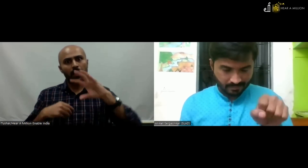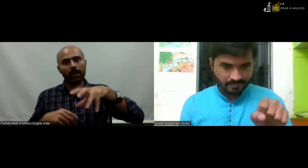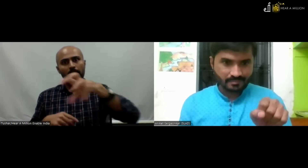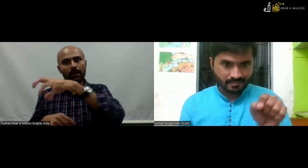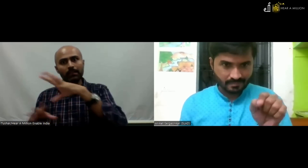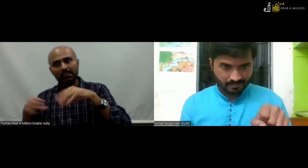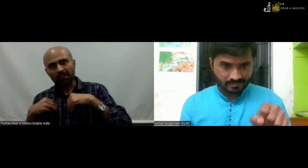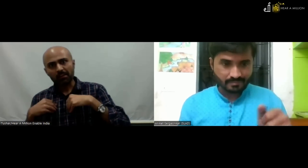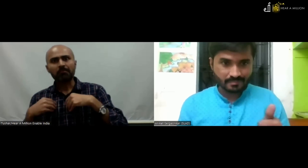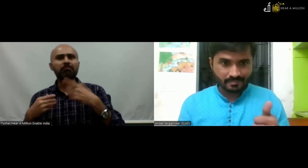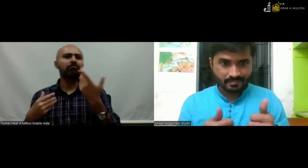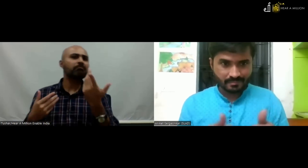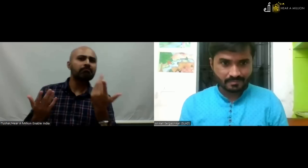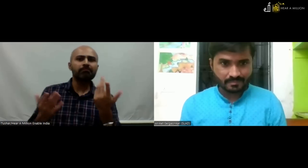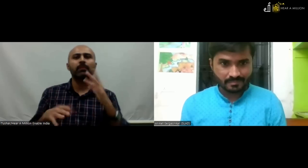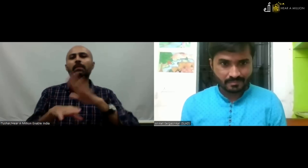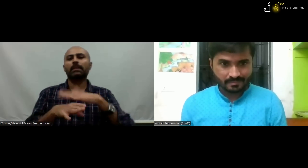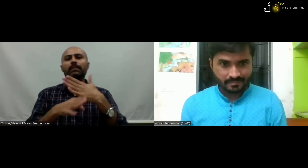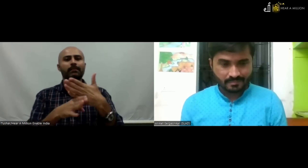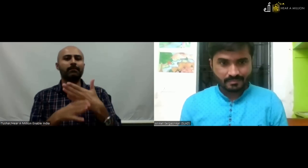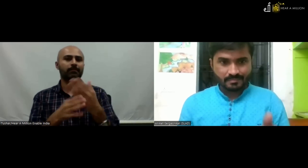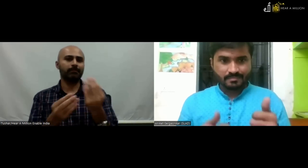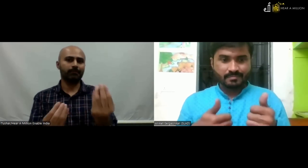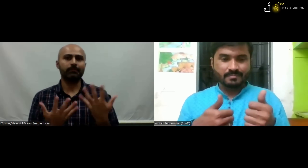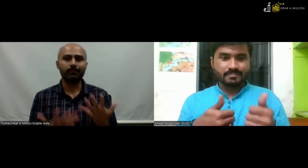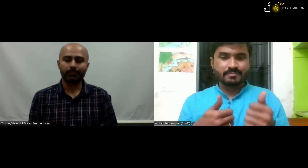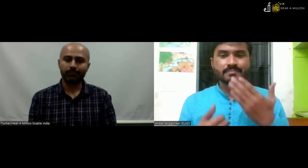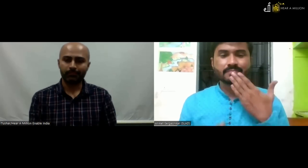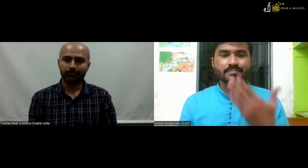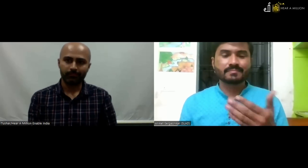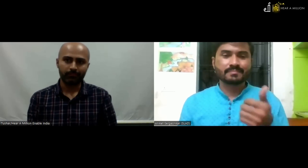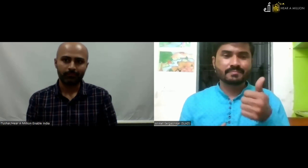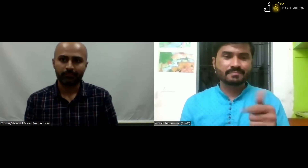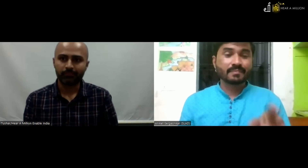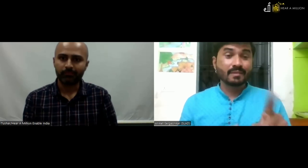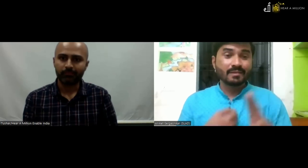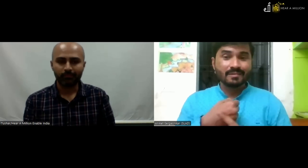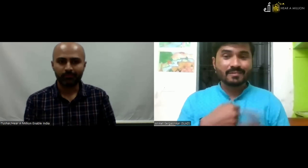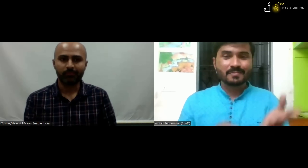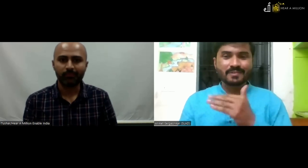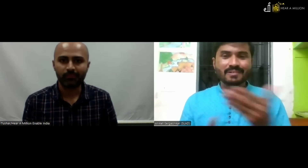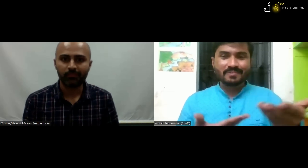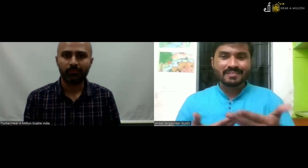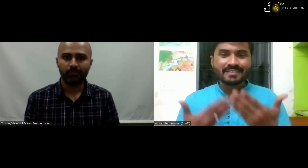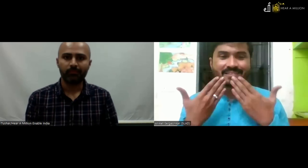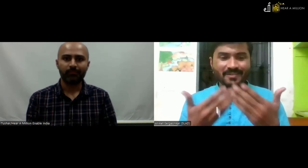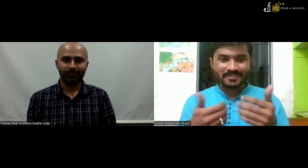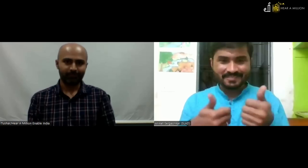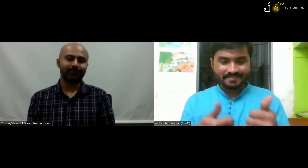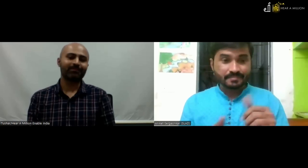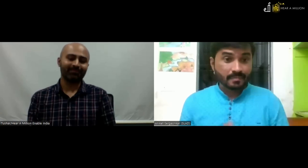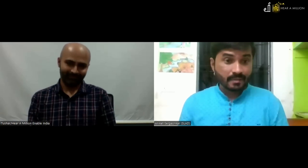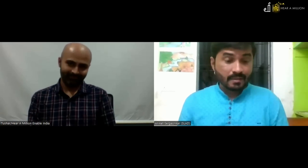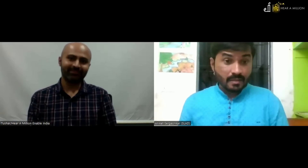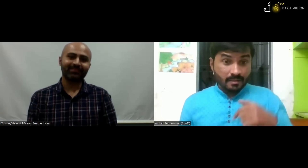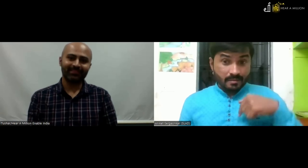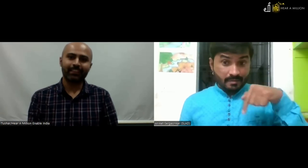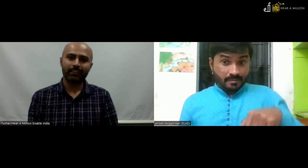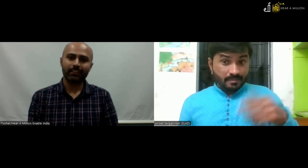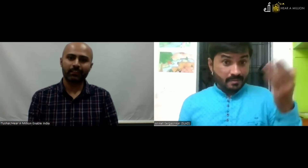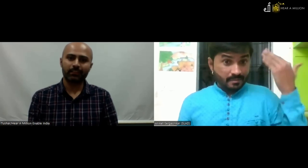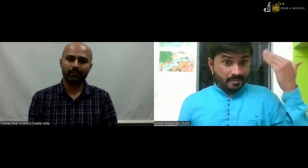what was your experience? Whether in Maharashtra people accepted or whether they denied? If you can explain If you can share your